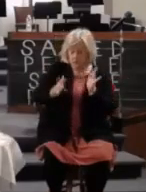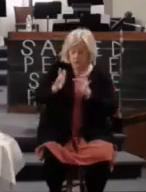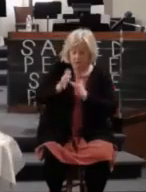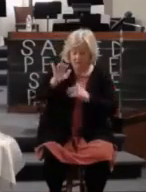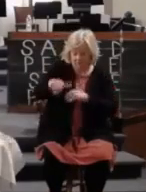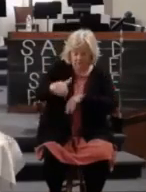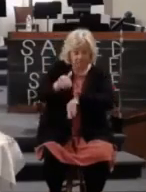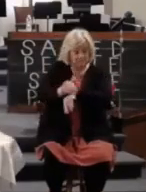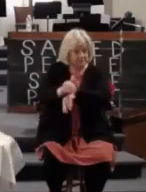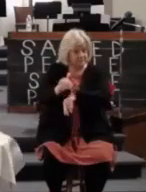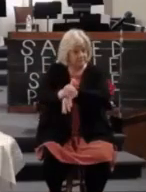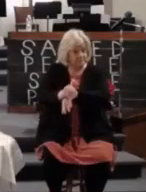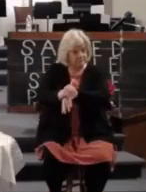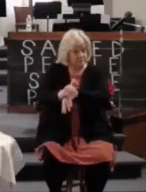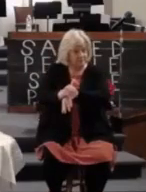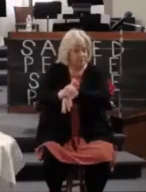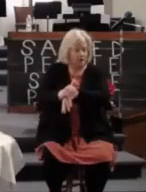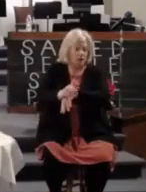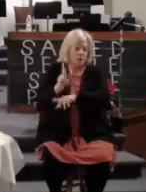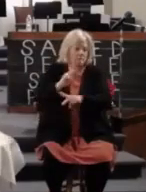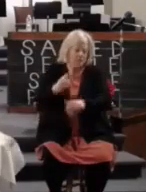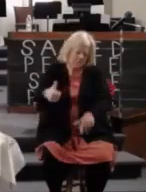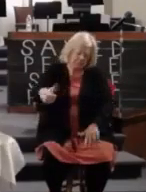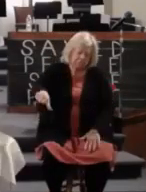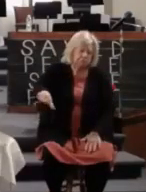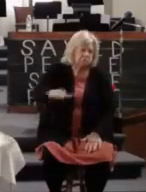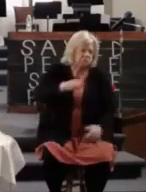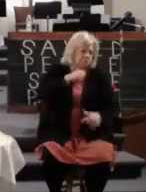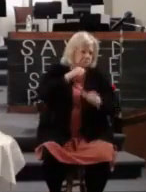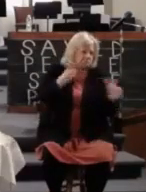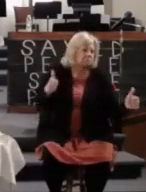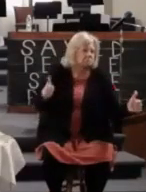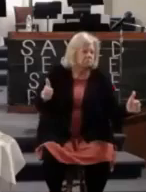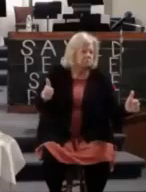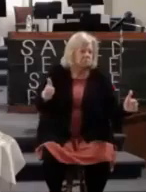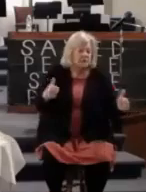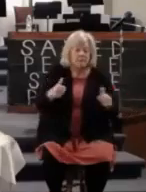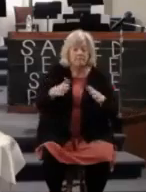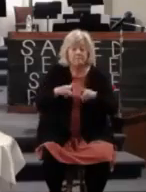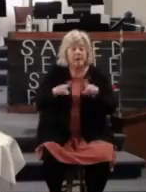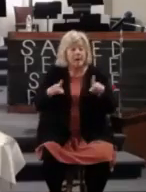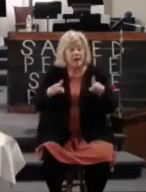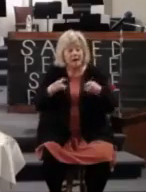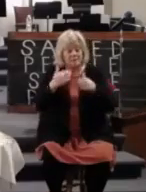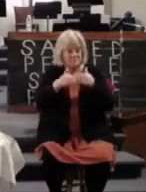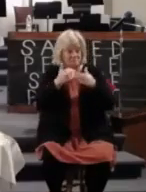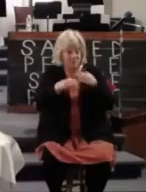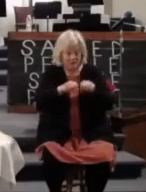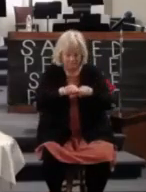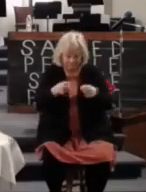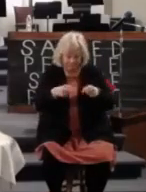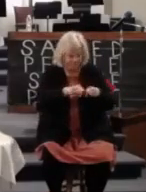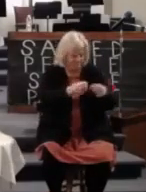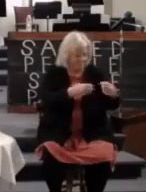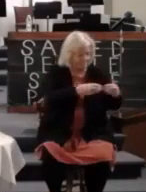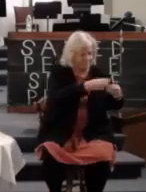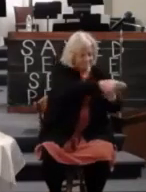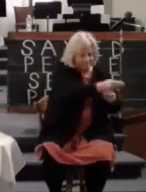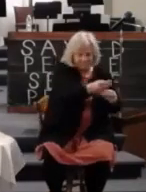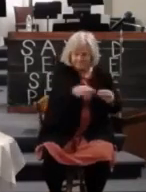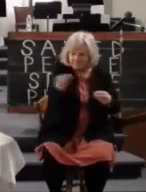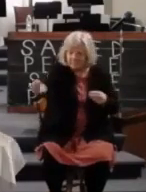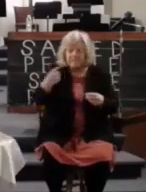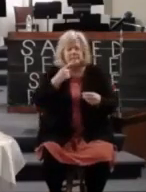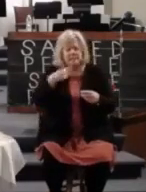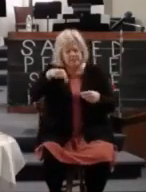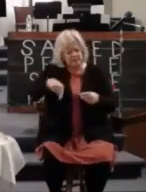that night he was betrayed, took bread, and when he had given thanks, he broke it and said, "This is